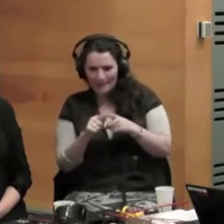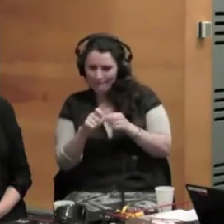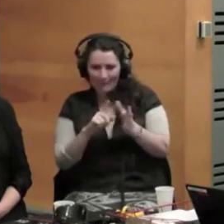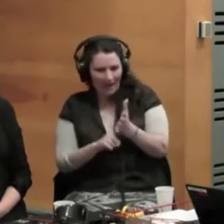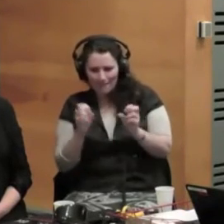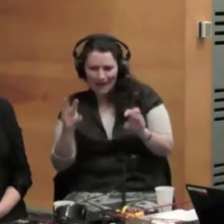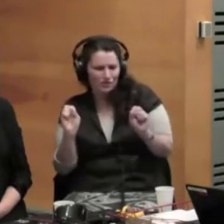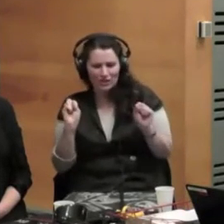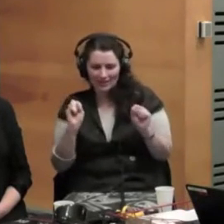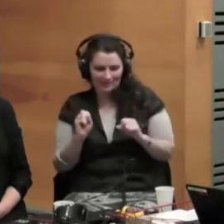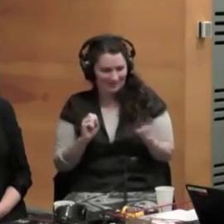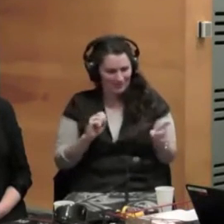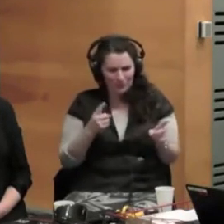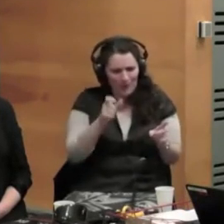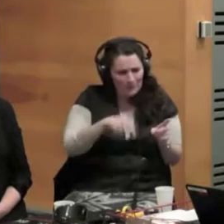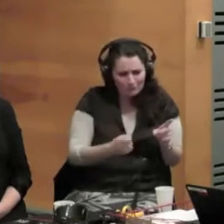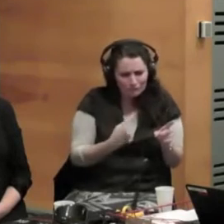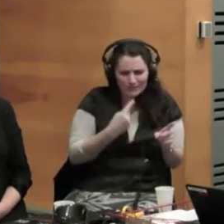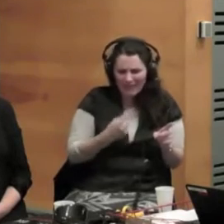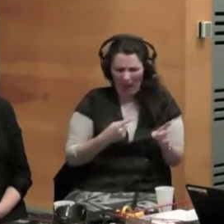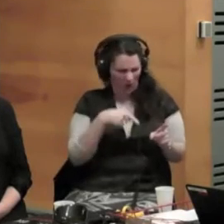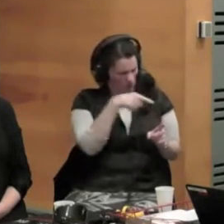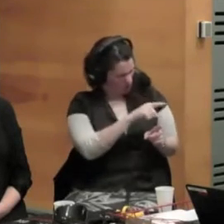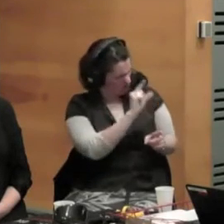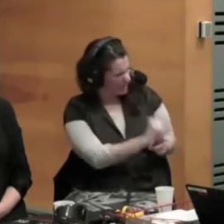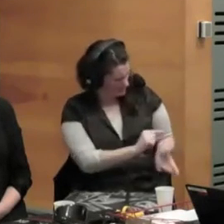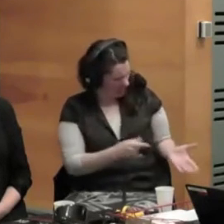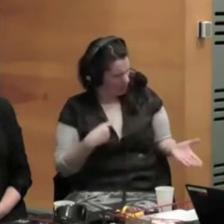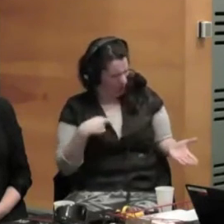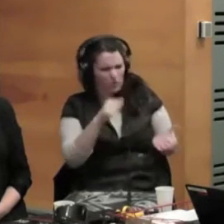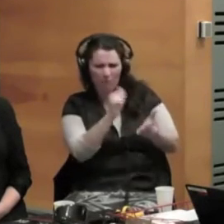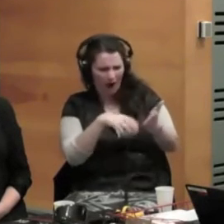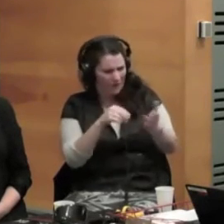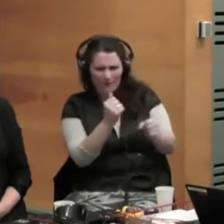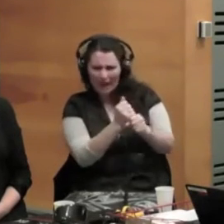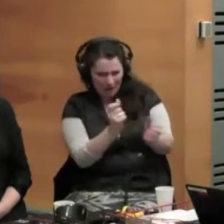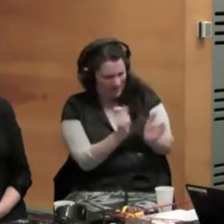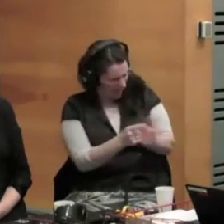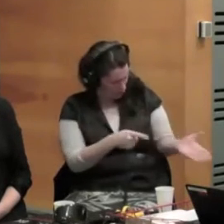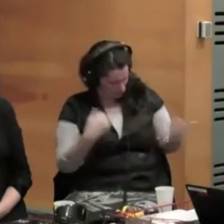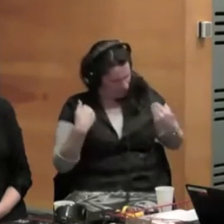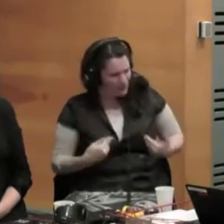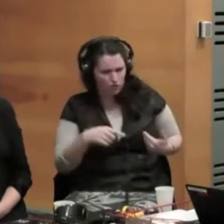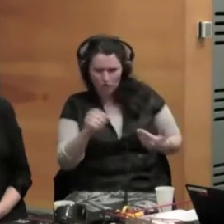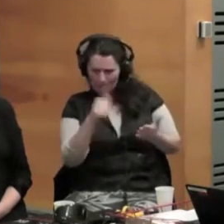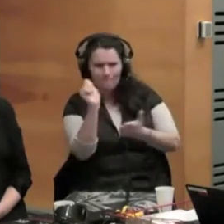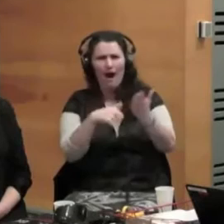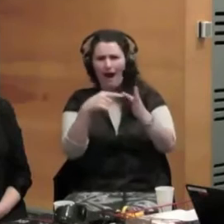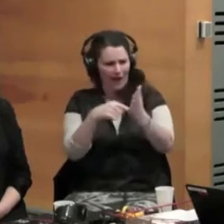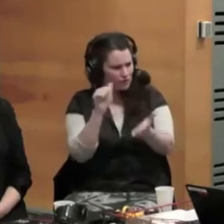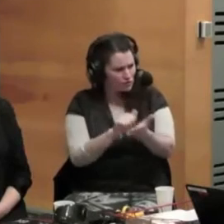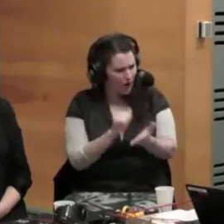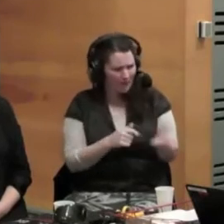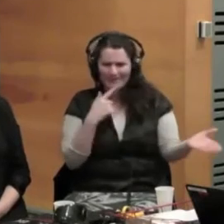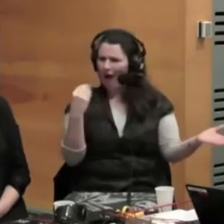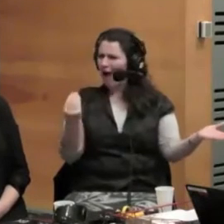you're a cheapskate. You shouldn't buy a bike at a garage sale. No wonder Australia's economy goes to pot. People who make as much money as you should make their money go around. Oh, give me